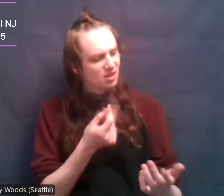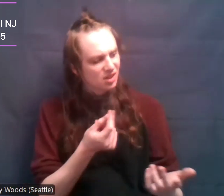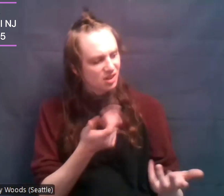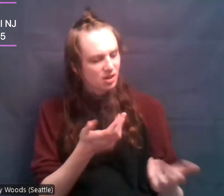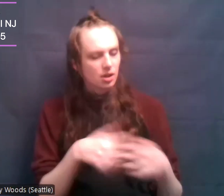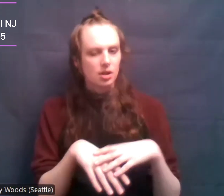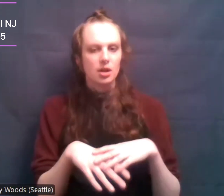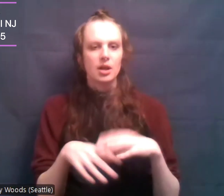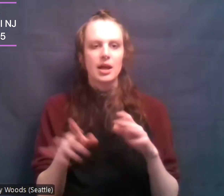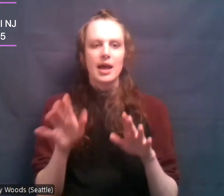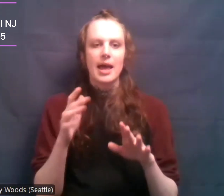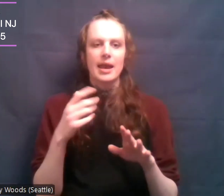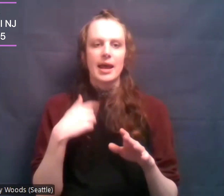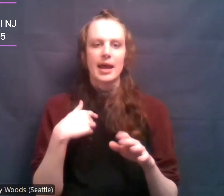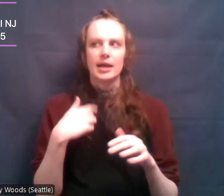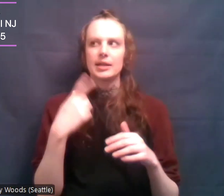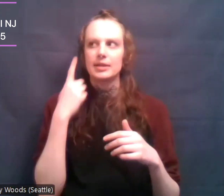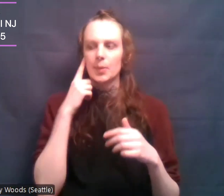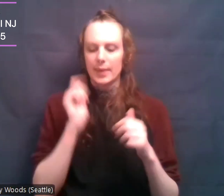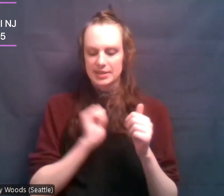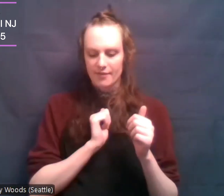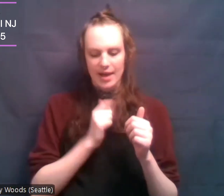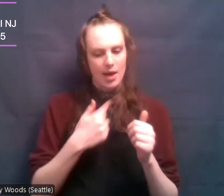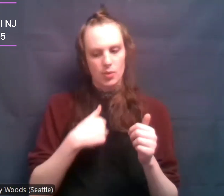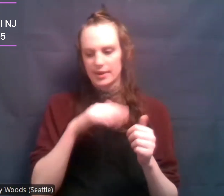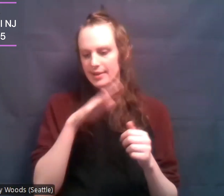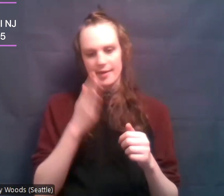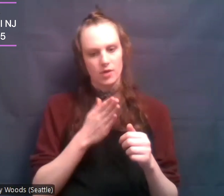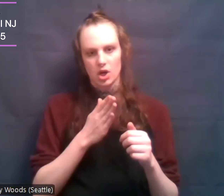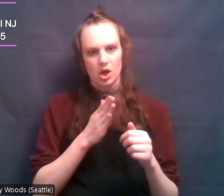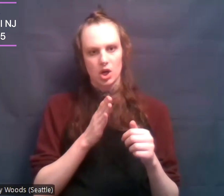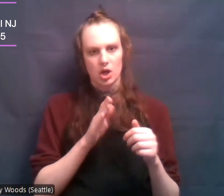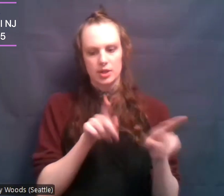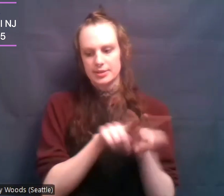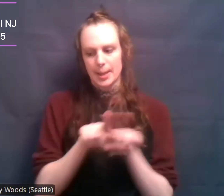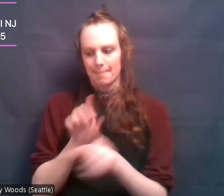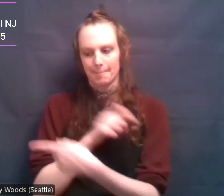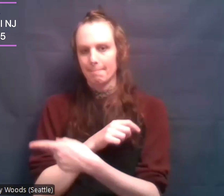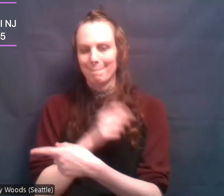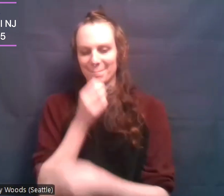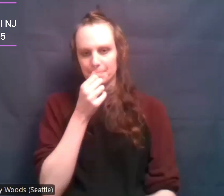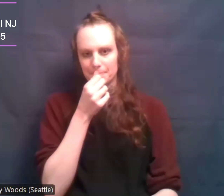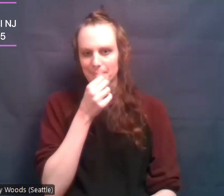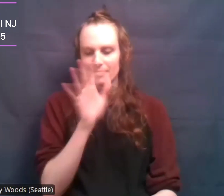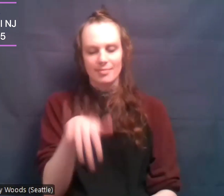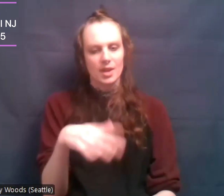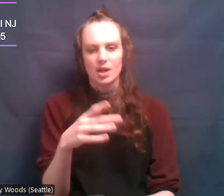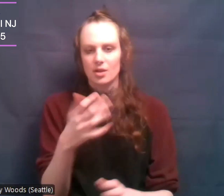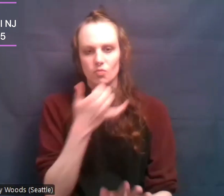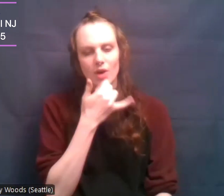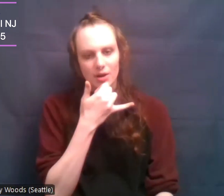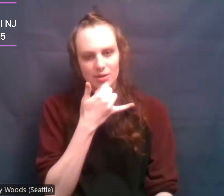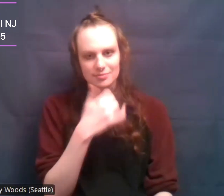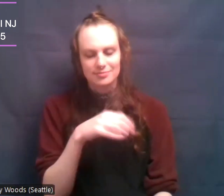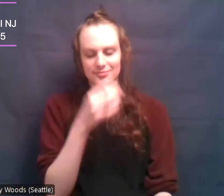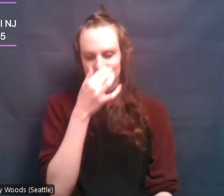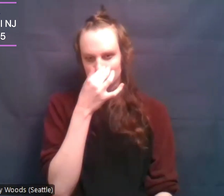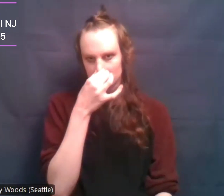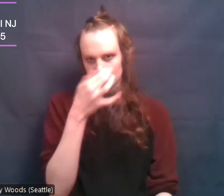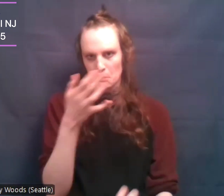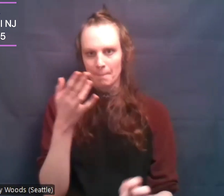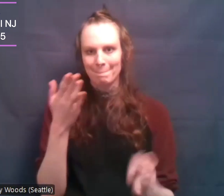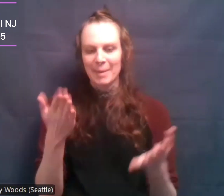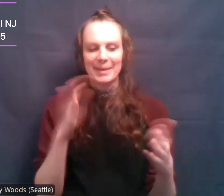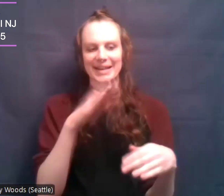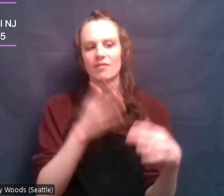I'll say I'll never do this, and it's just like, no, it's not a never, it's a yet. It's just you haven't reached that point of depravity